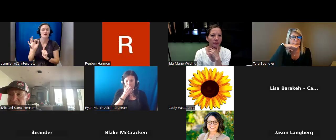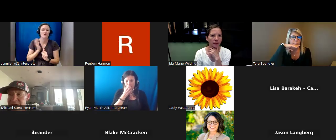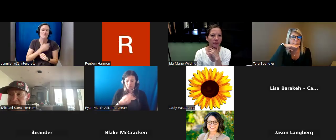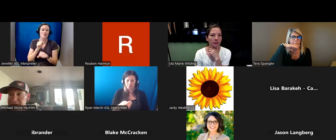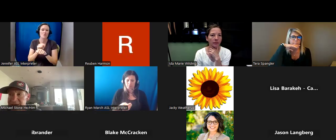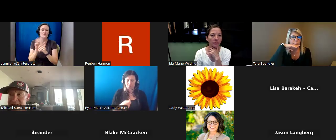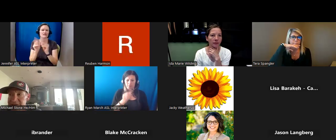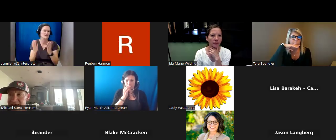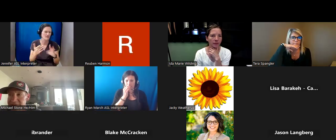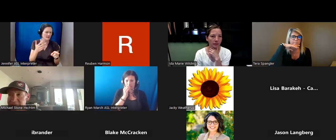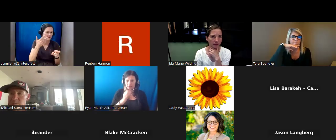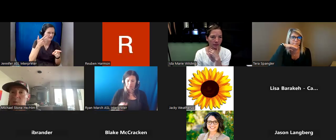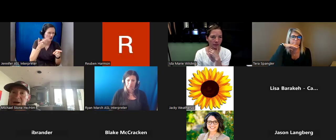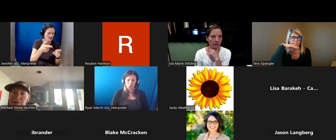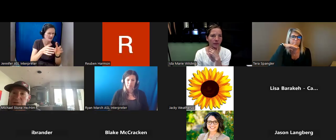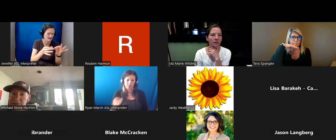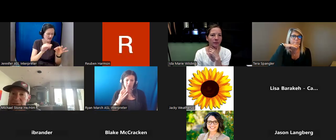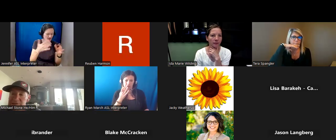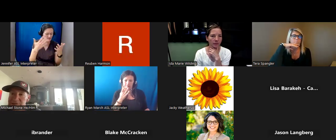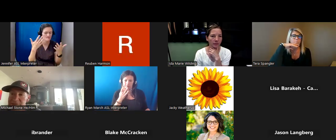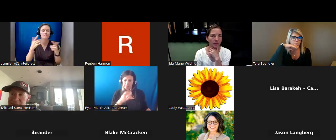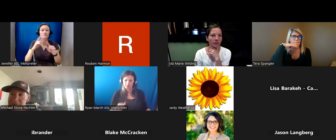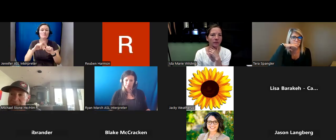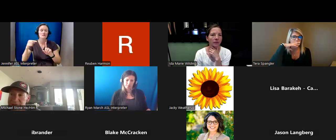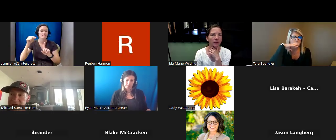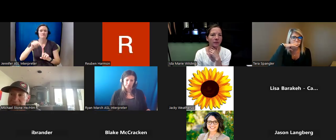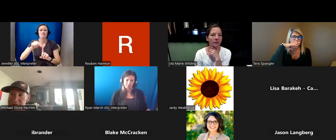well, and why we're doing this.